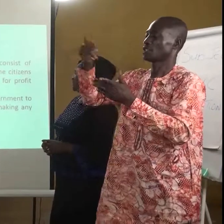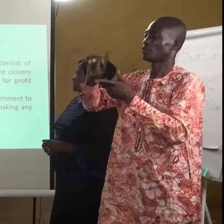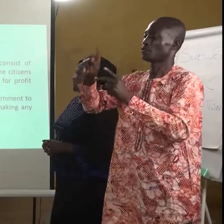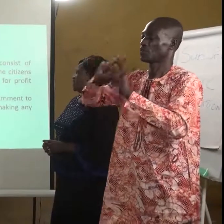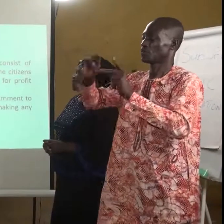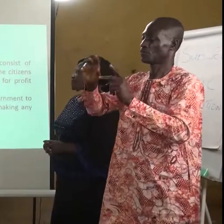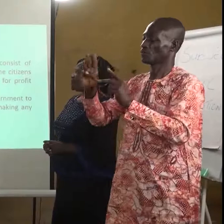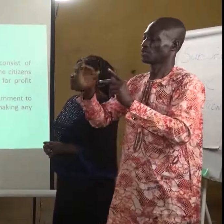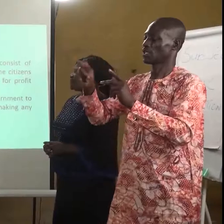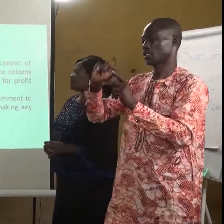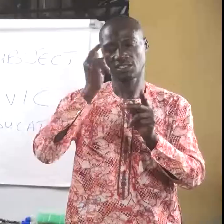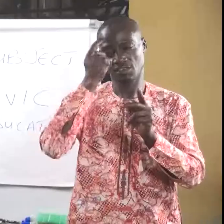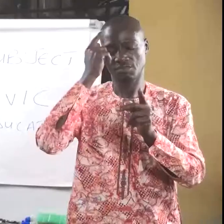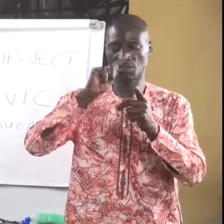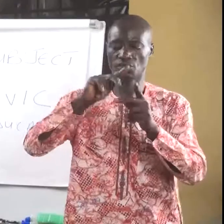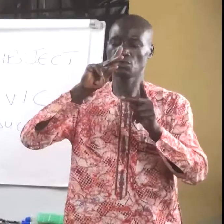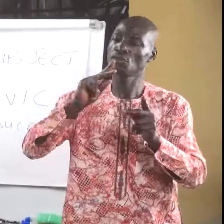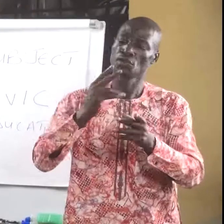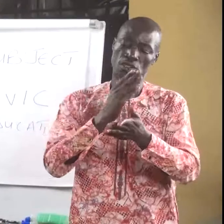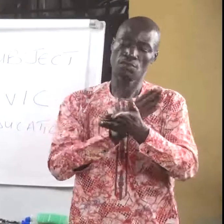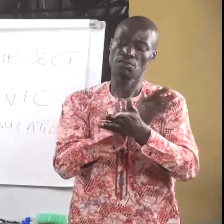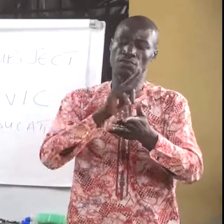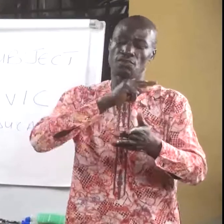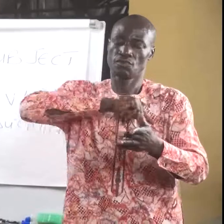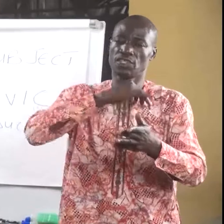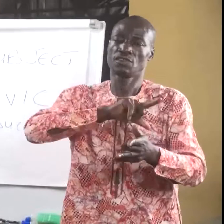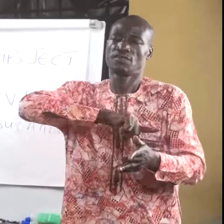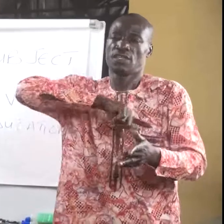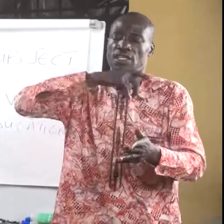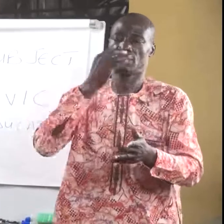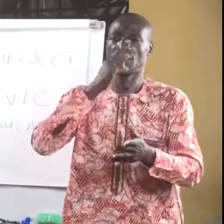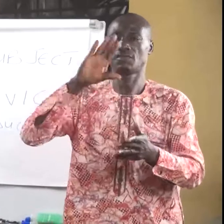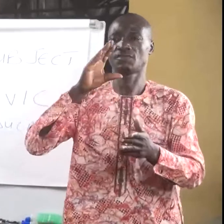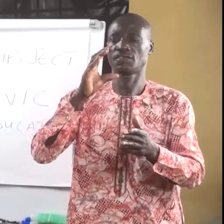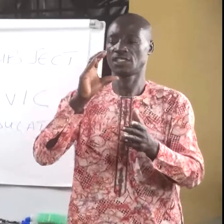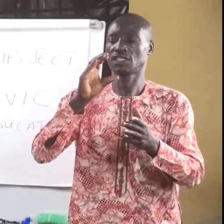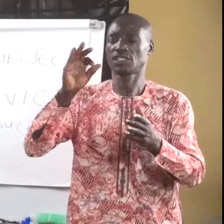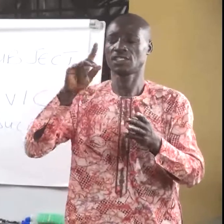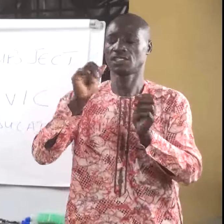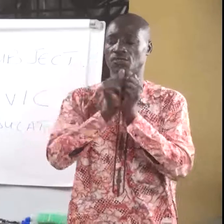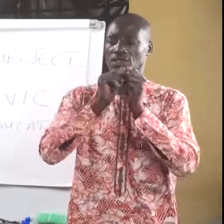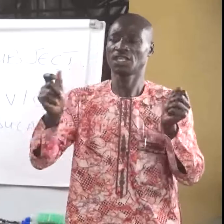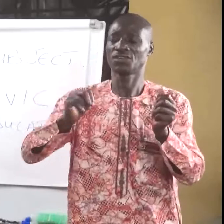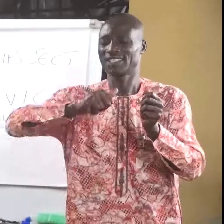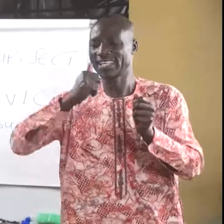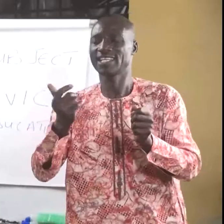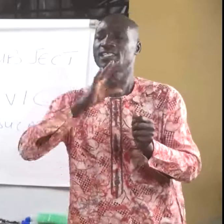the government to improve the quality of life of the citizen without making any